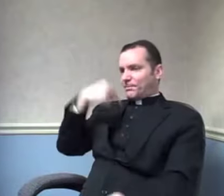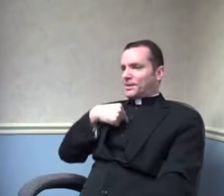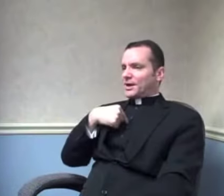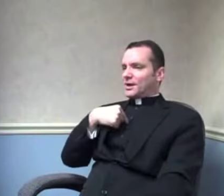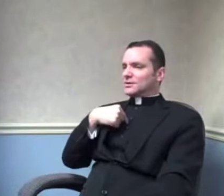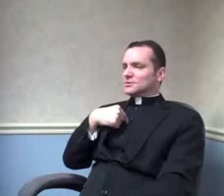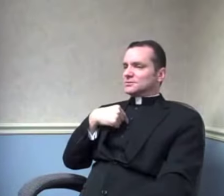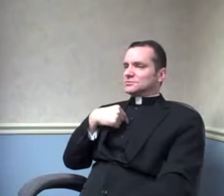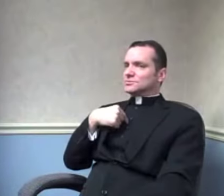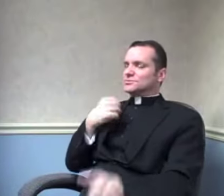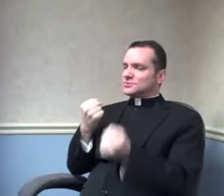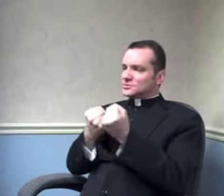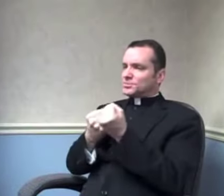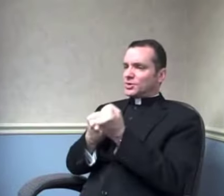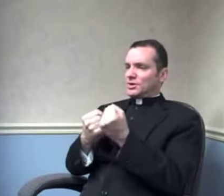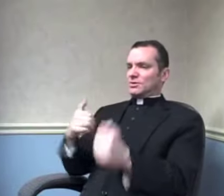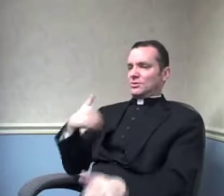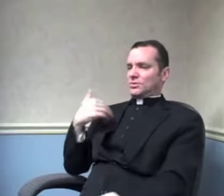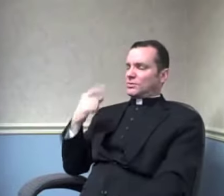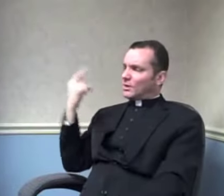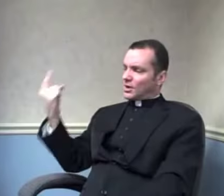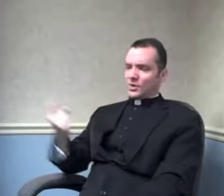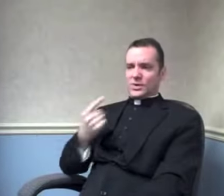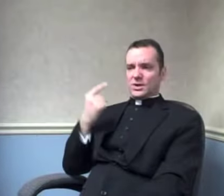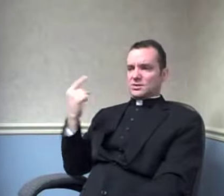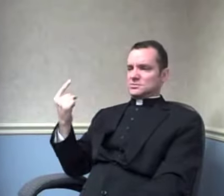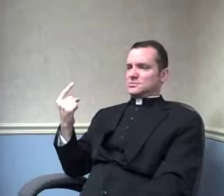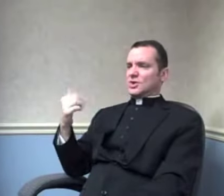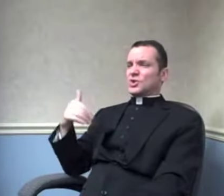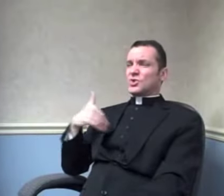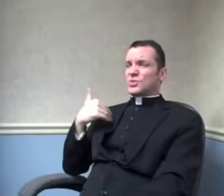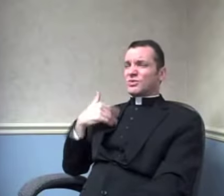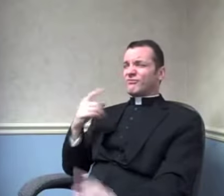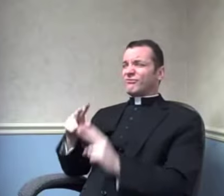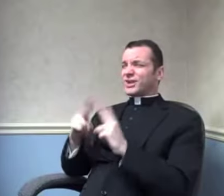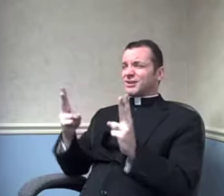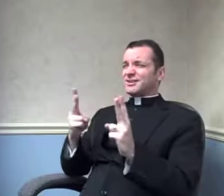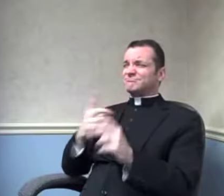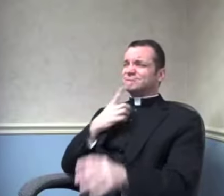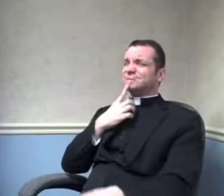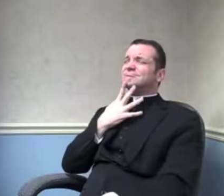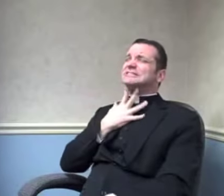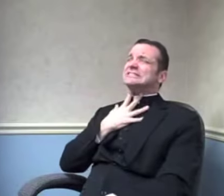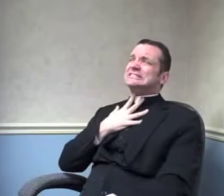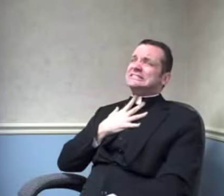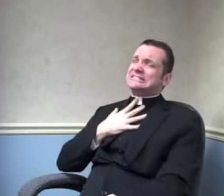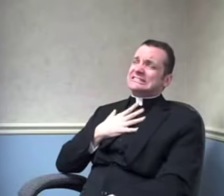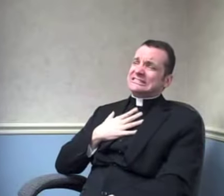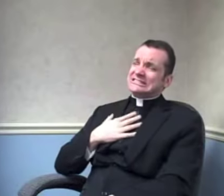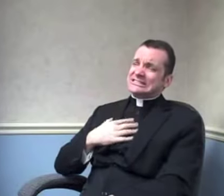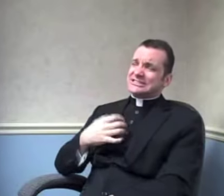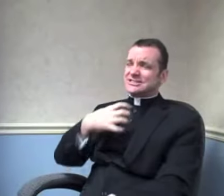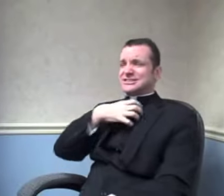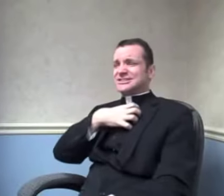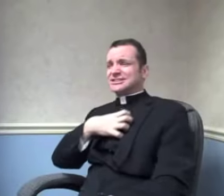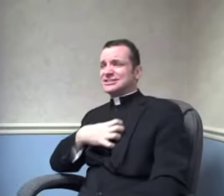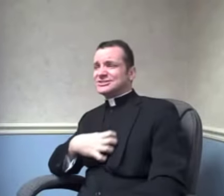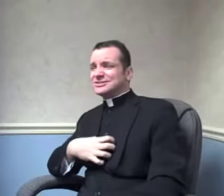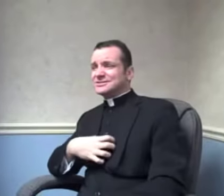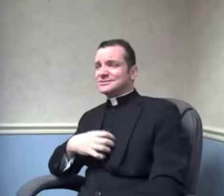So I think that's important for me to support youth always, because they're just so